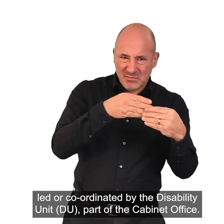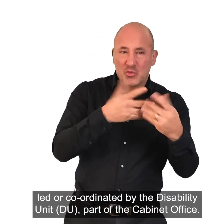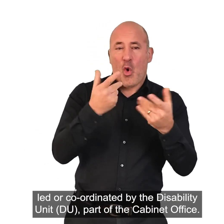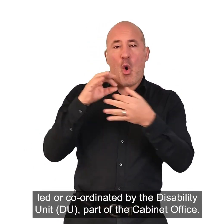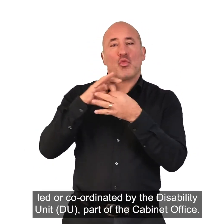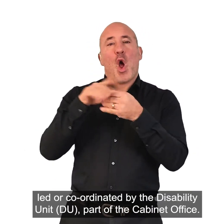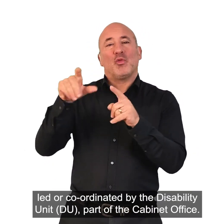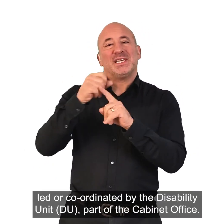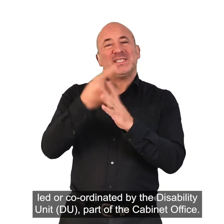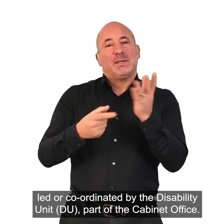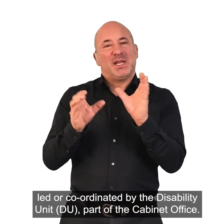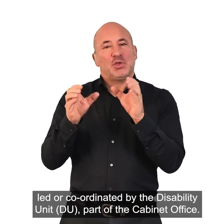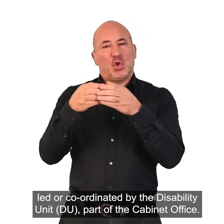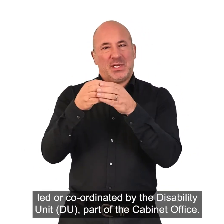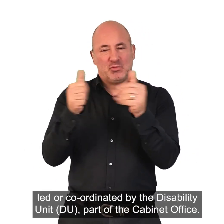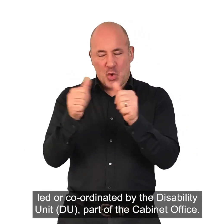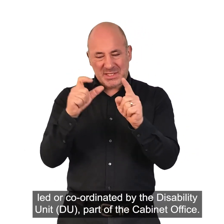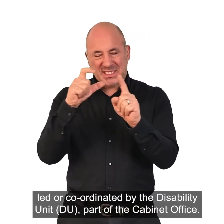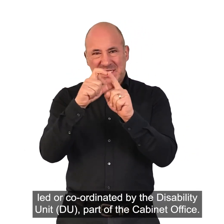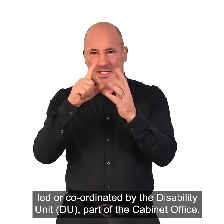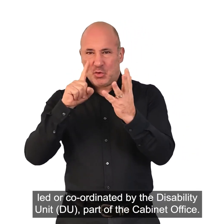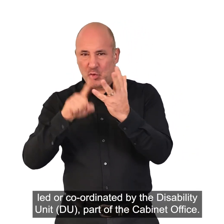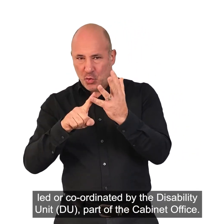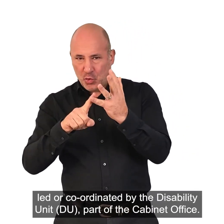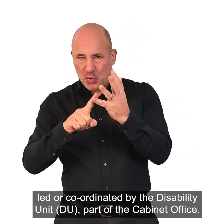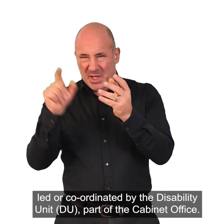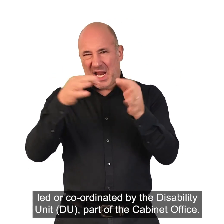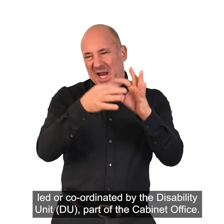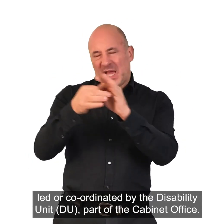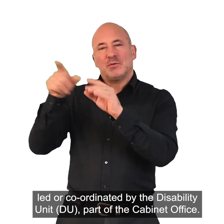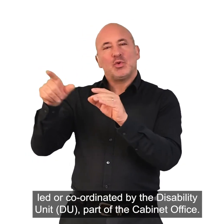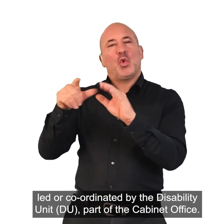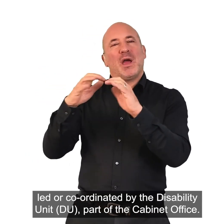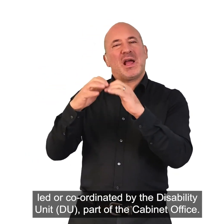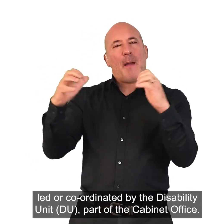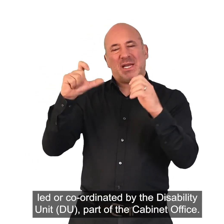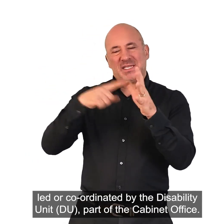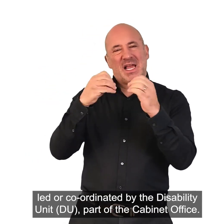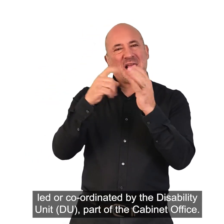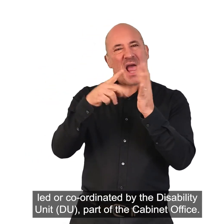led or coordinated by the Disability Unit, DU, part of the Cabinet Office.